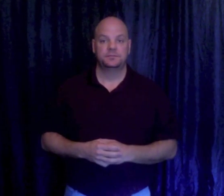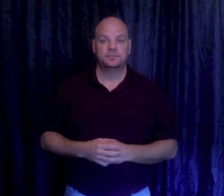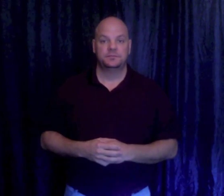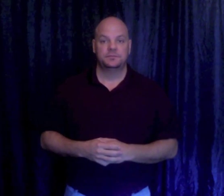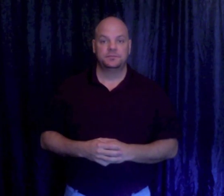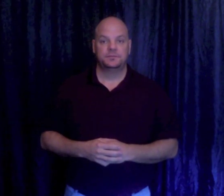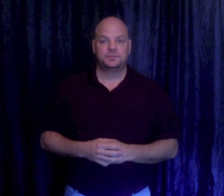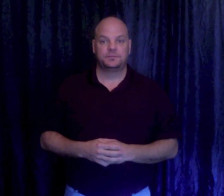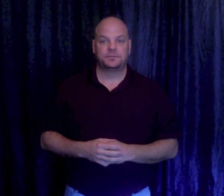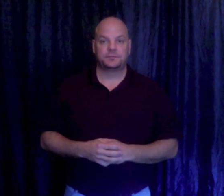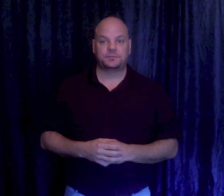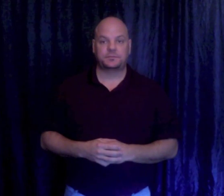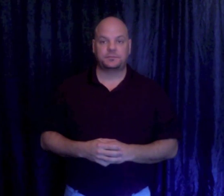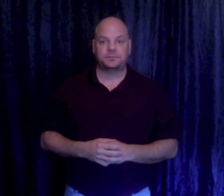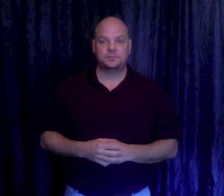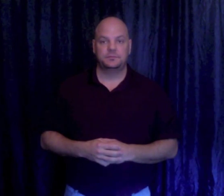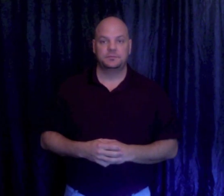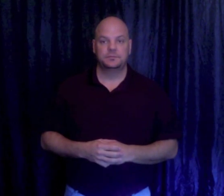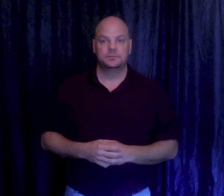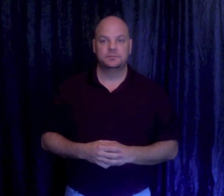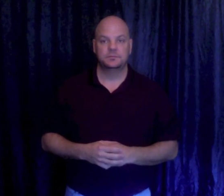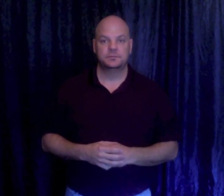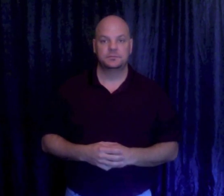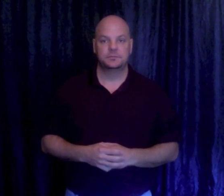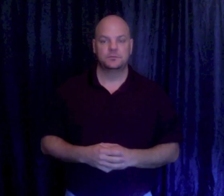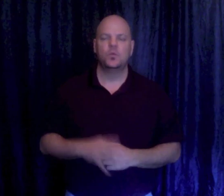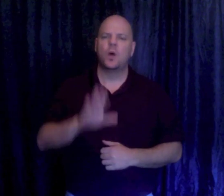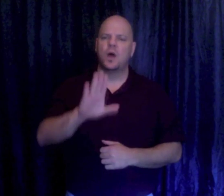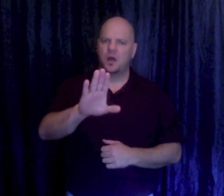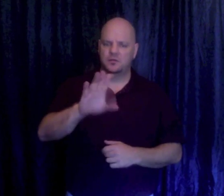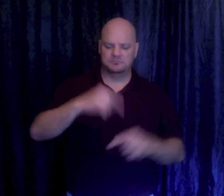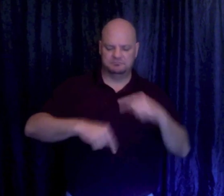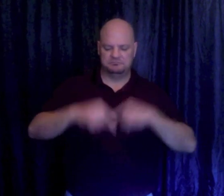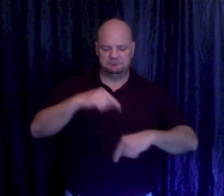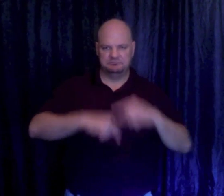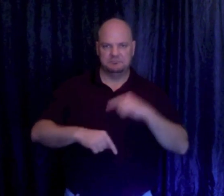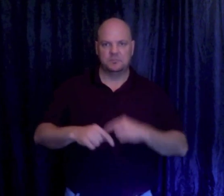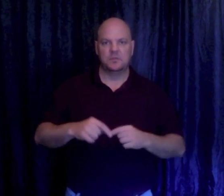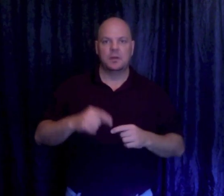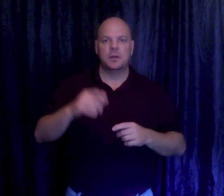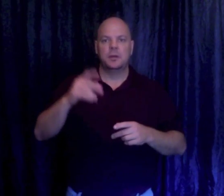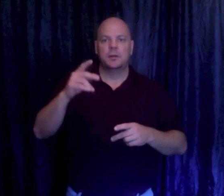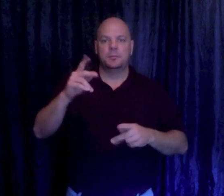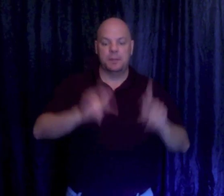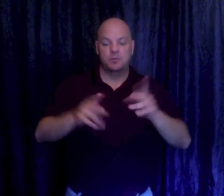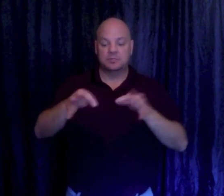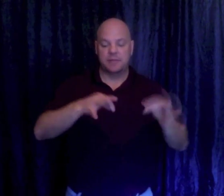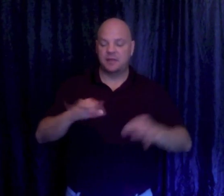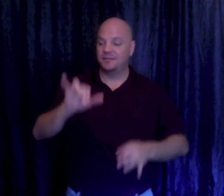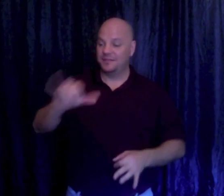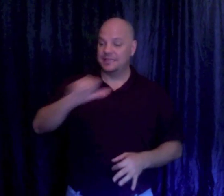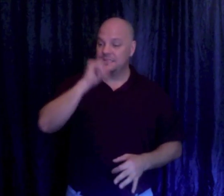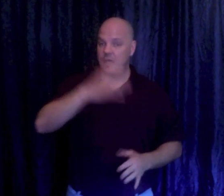to clarify what the role is, and notice now you're saying, this is not my role. This is not what I'm supposed to do. It's just how